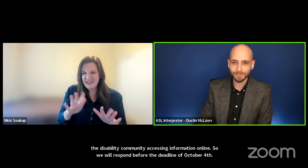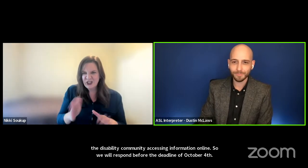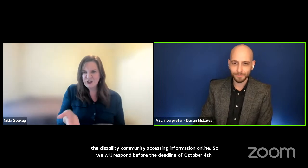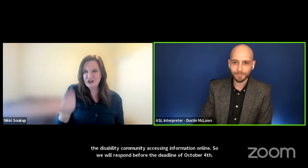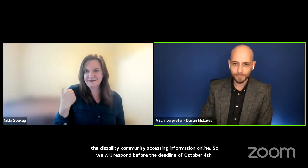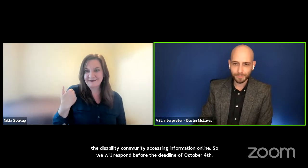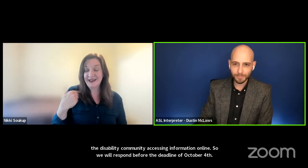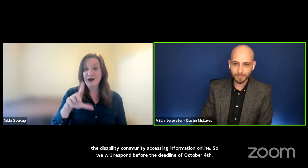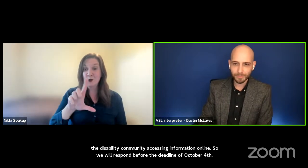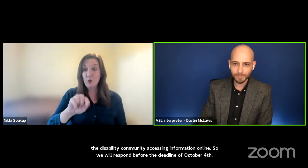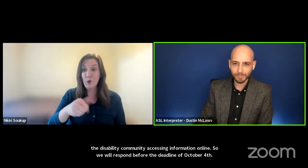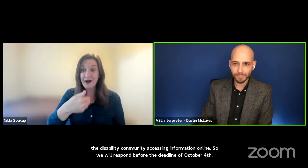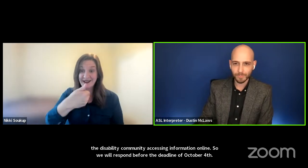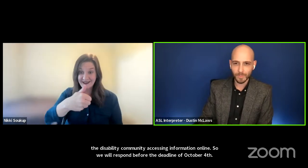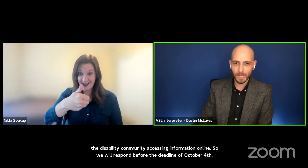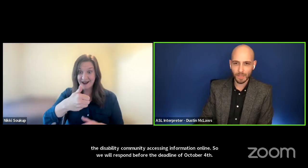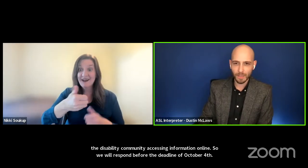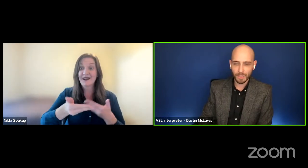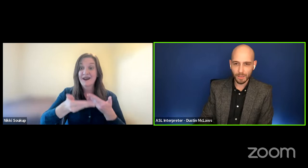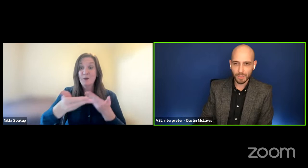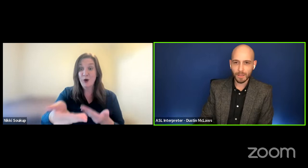Act.